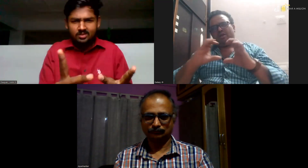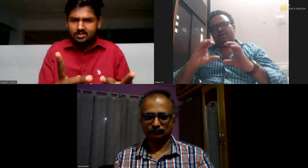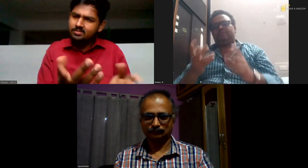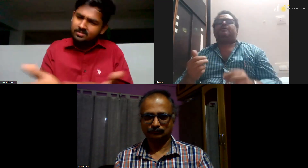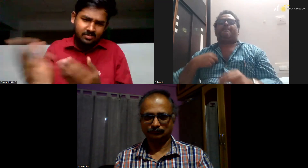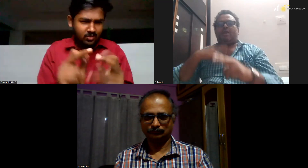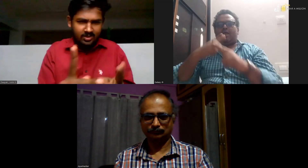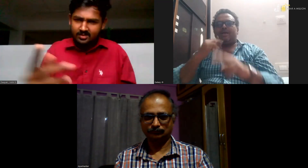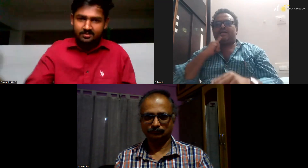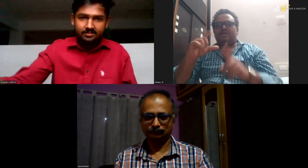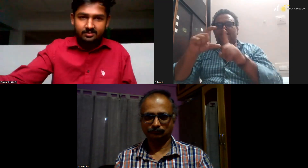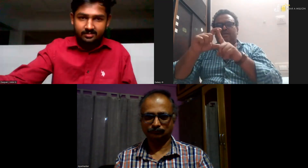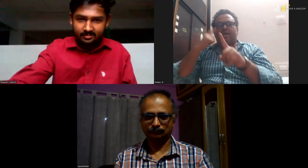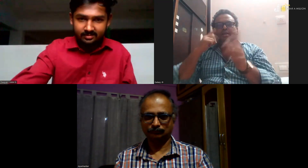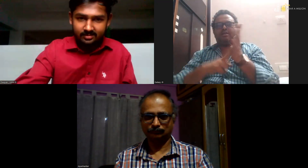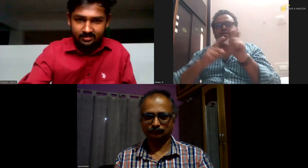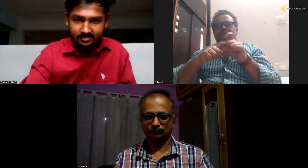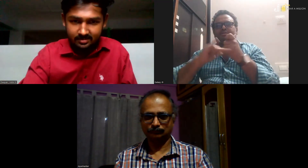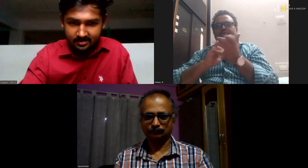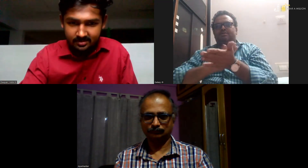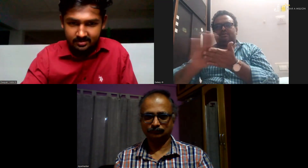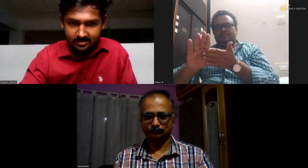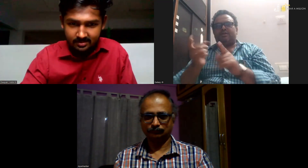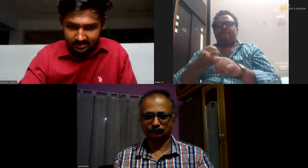Yes, yes, you can carry on. Like